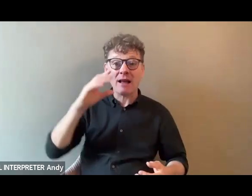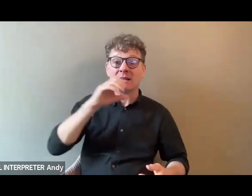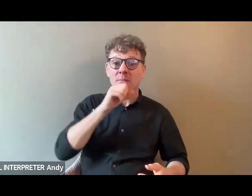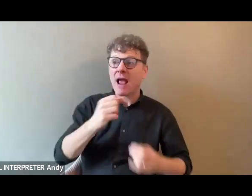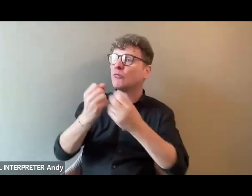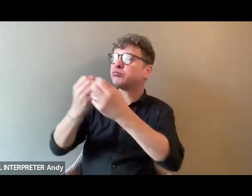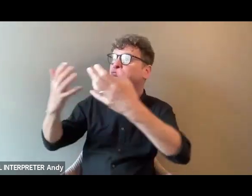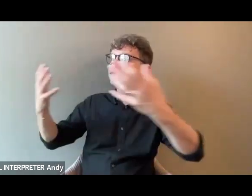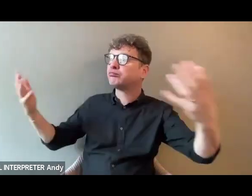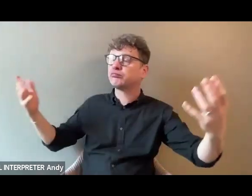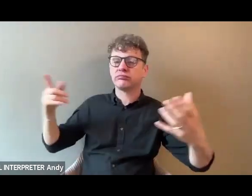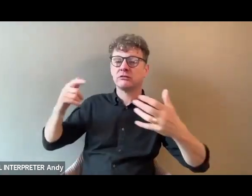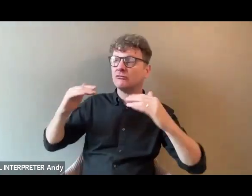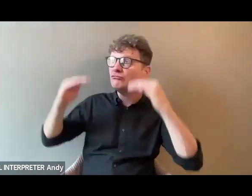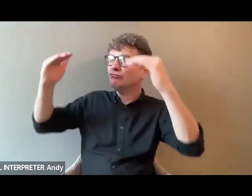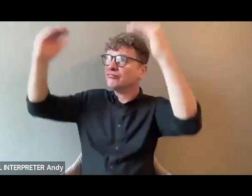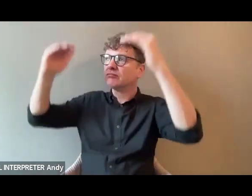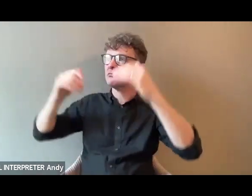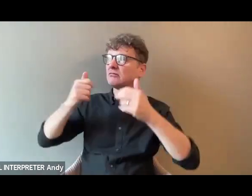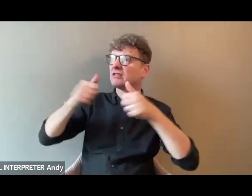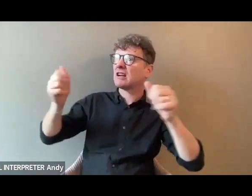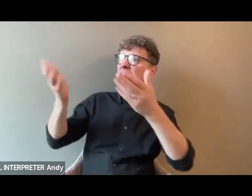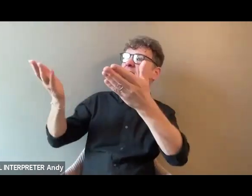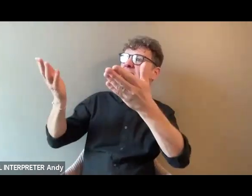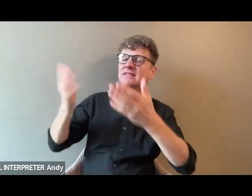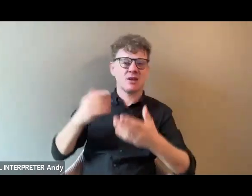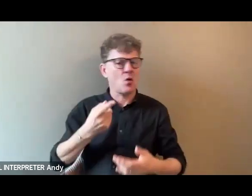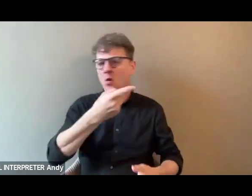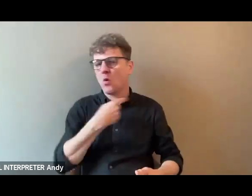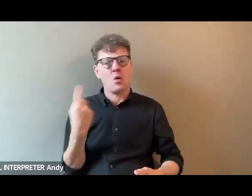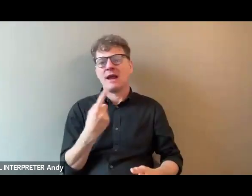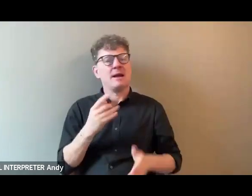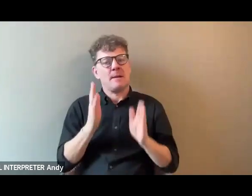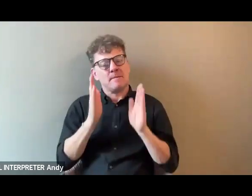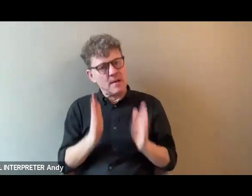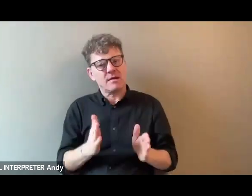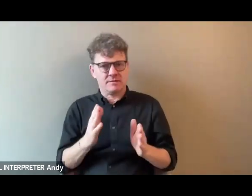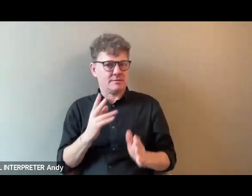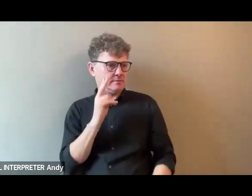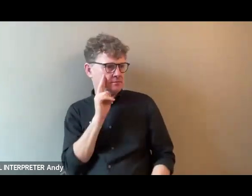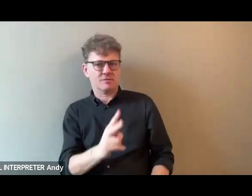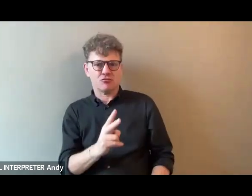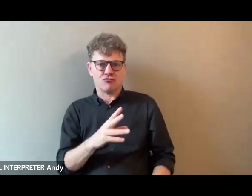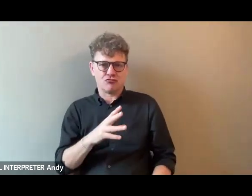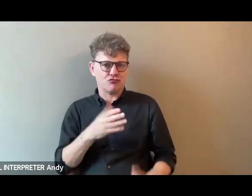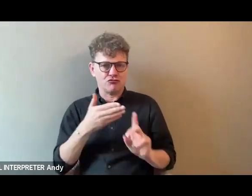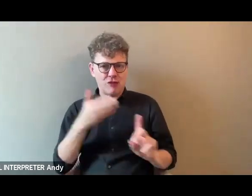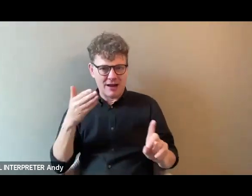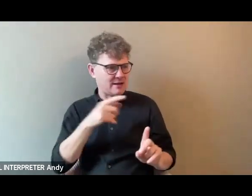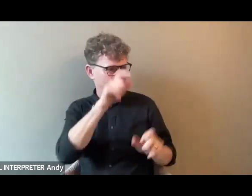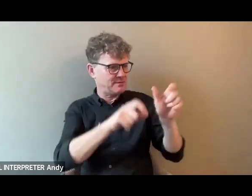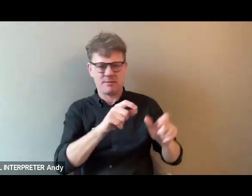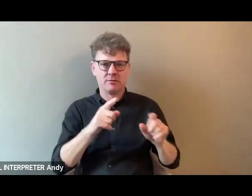of success, then we have to recognize where people who don't conform to